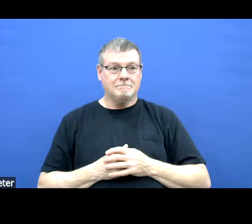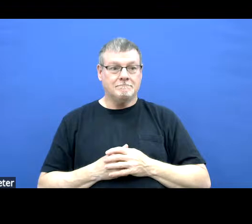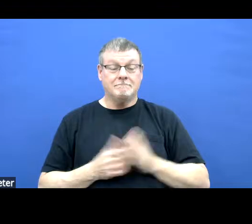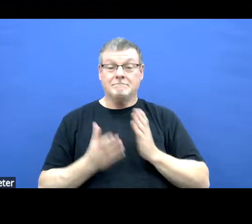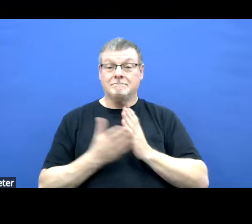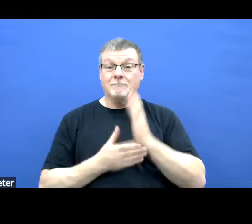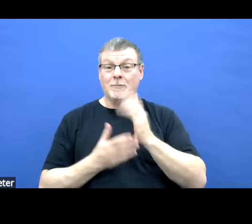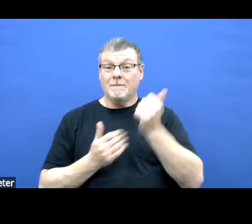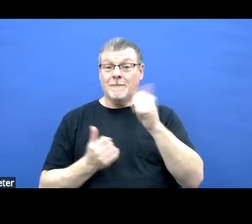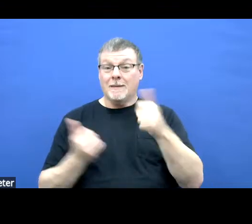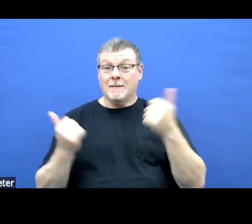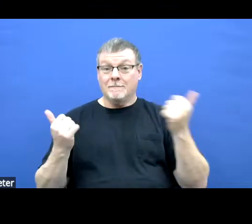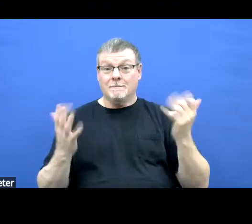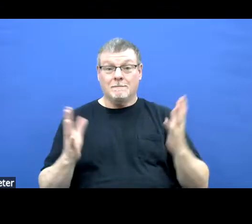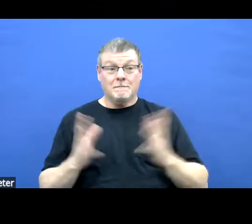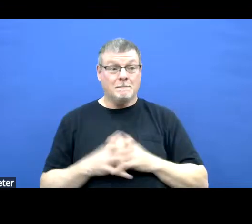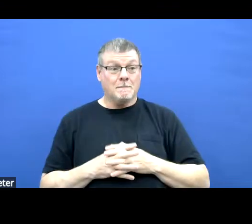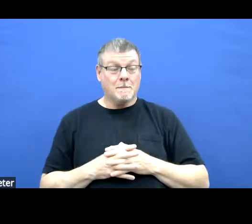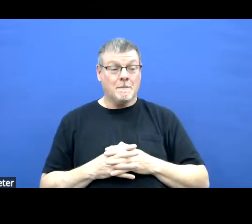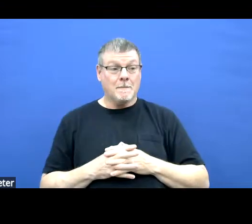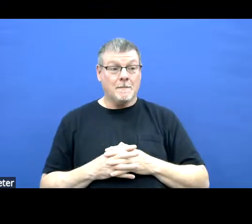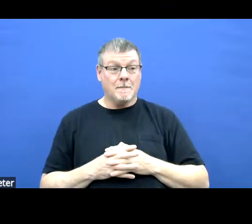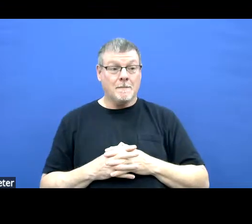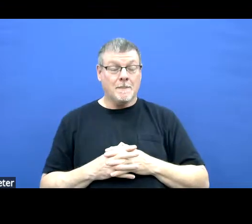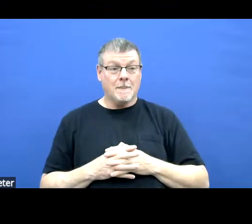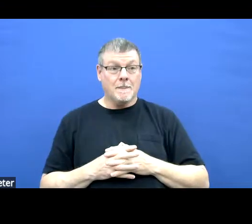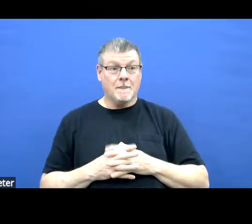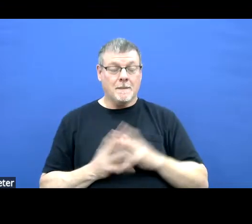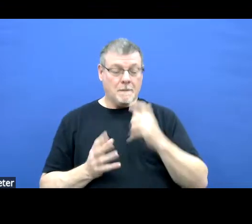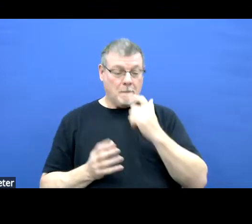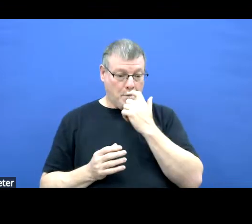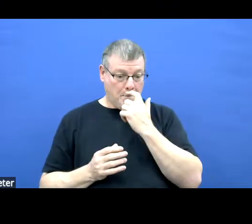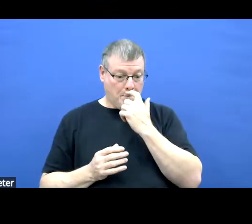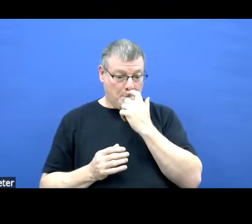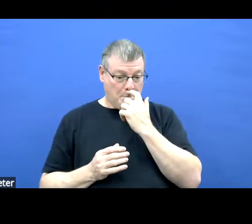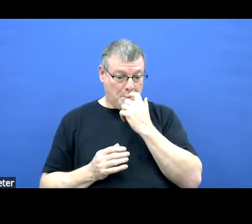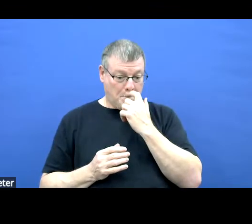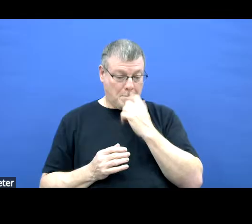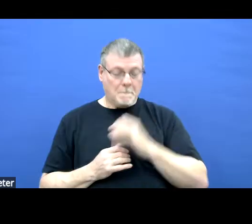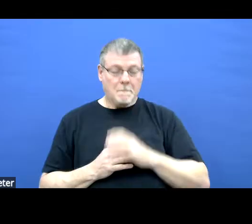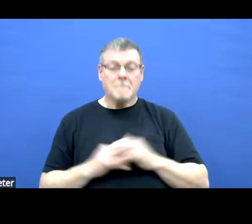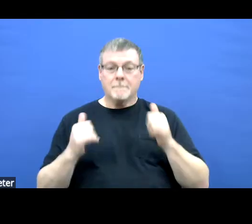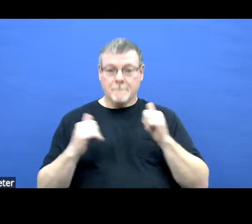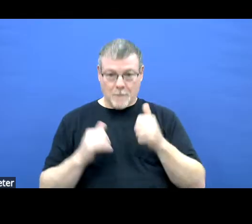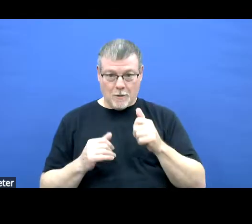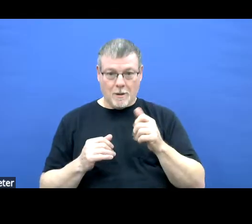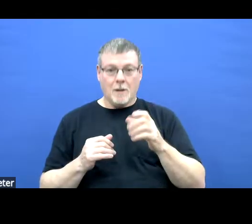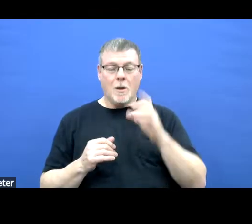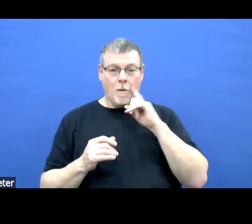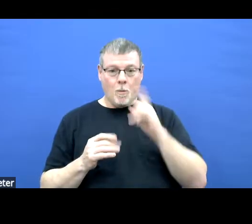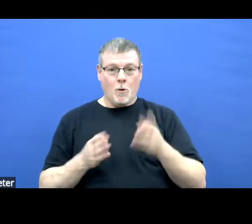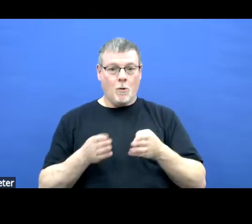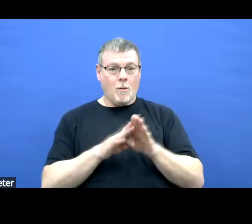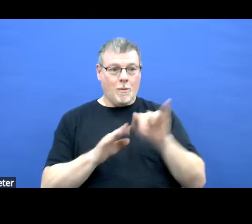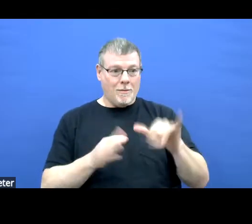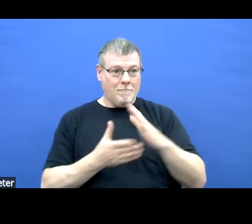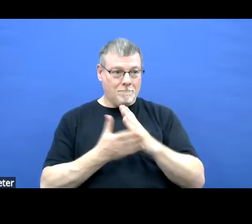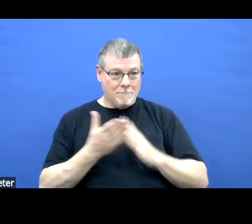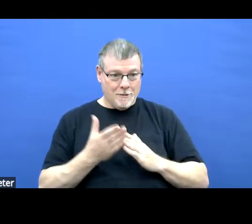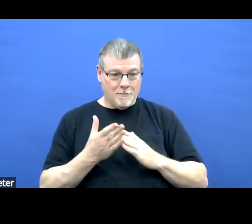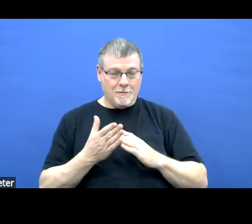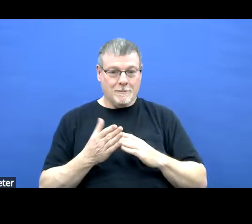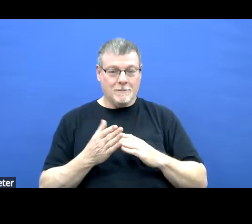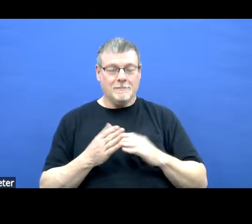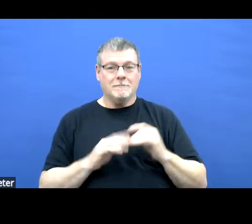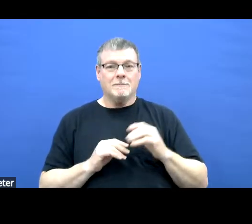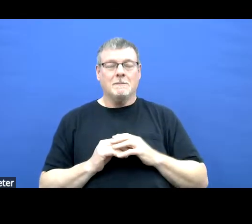Anything else? Very good. All right, so, again, we'll be closing this session of the public hearing, but the public